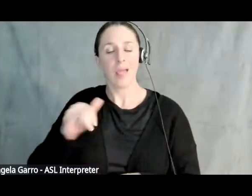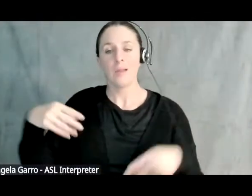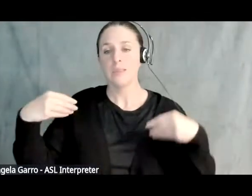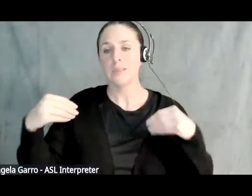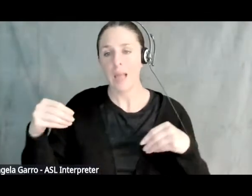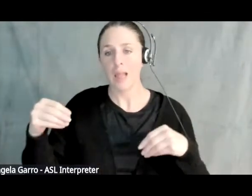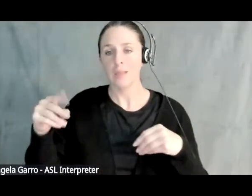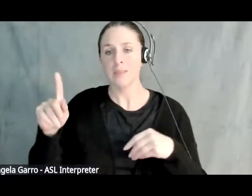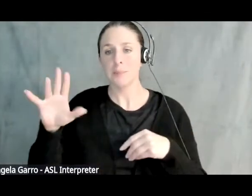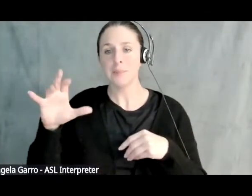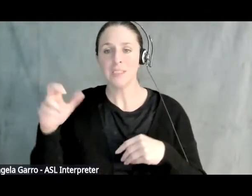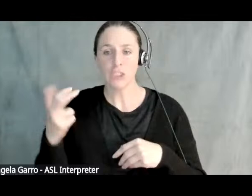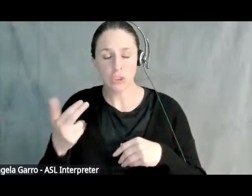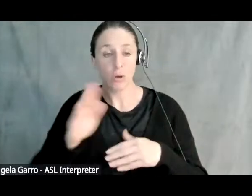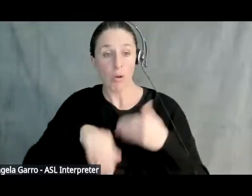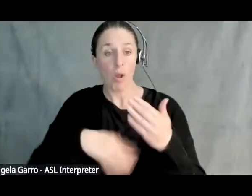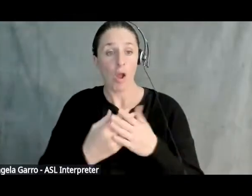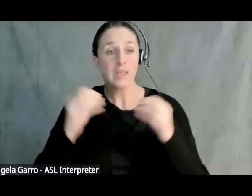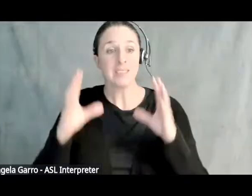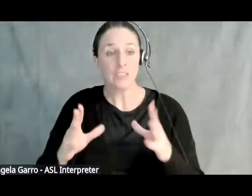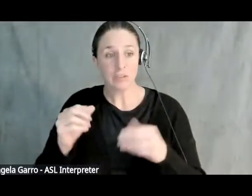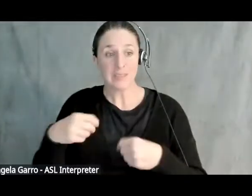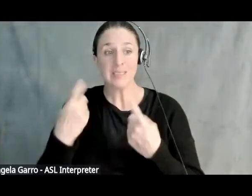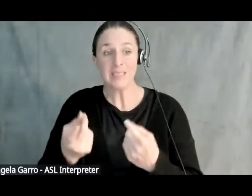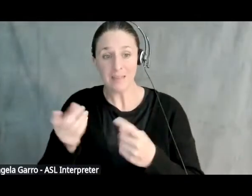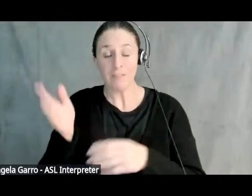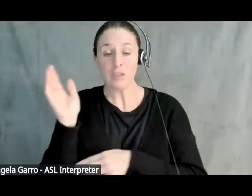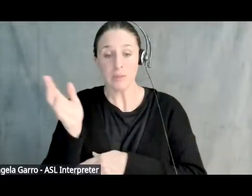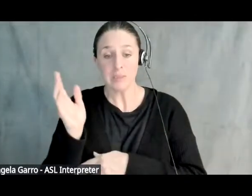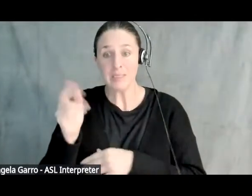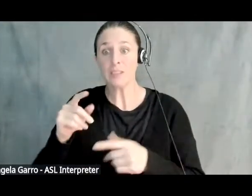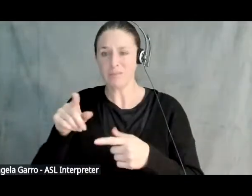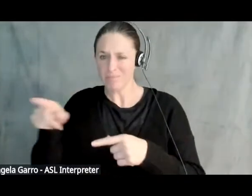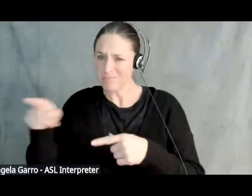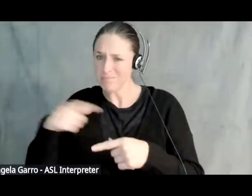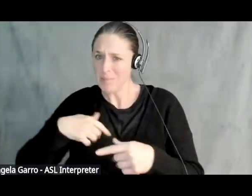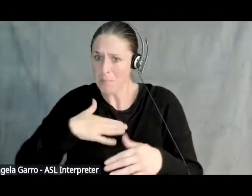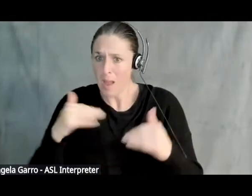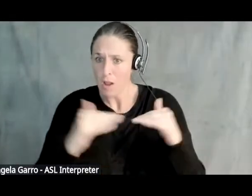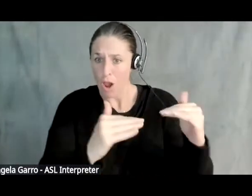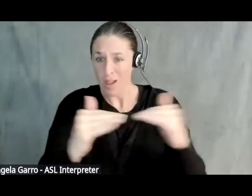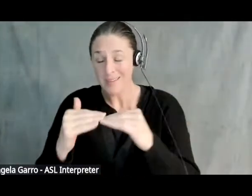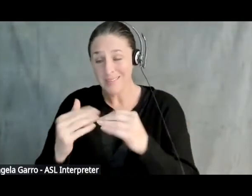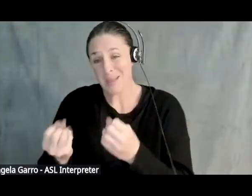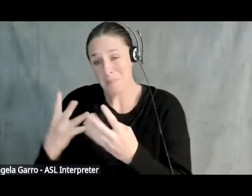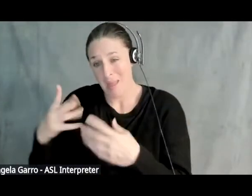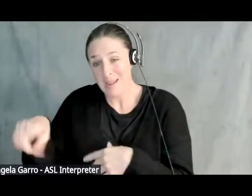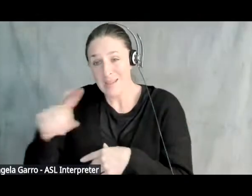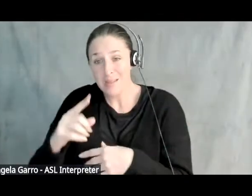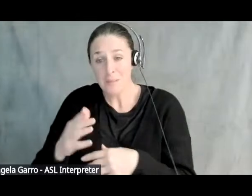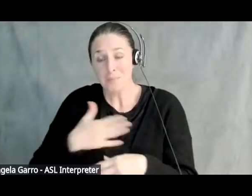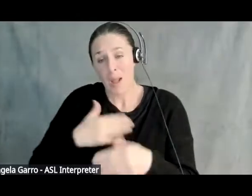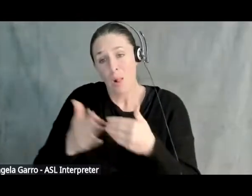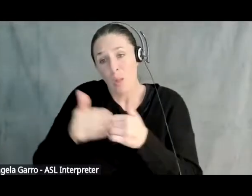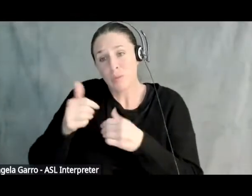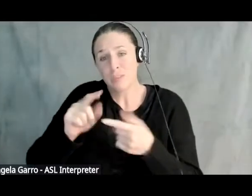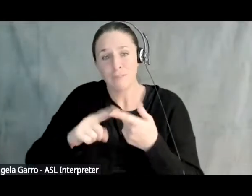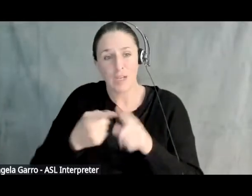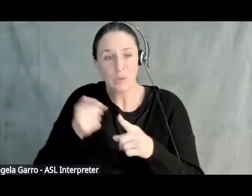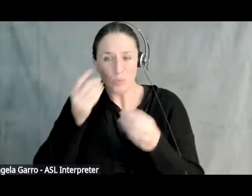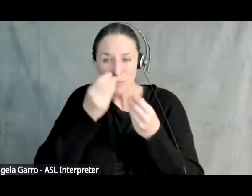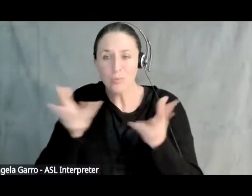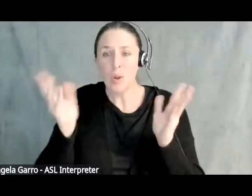All of the teachers giving that presentation to the board are my colleagues, and many of them are among my closest friends. And you should know that they